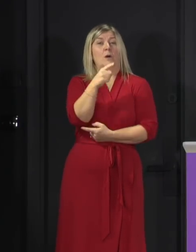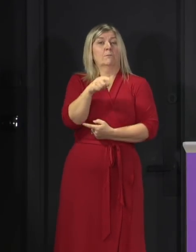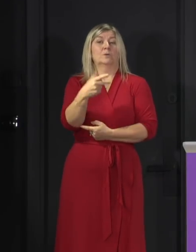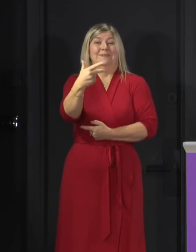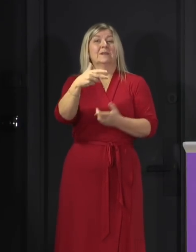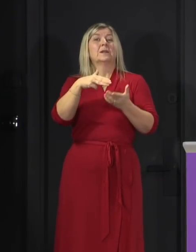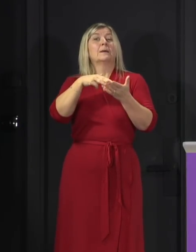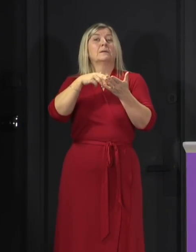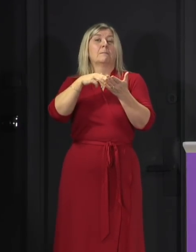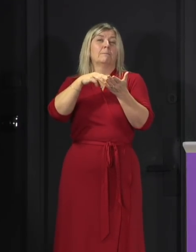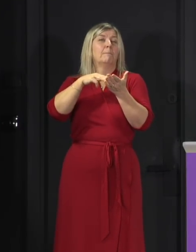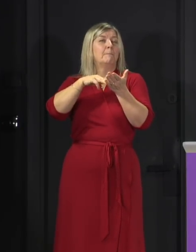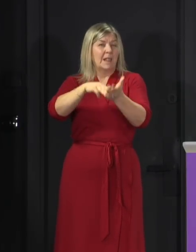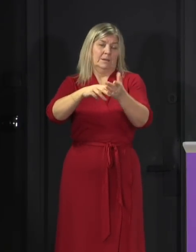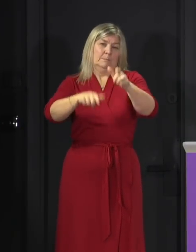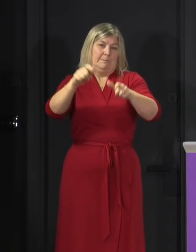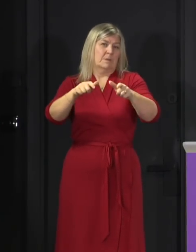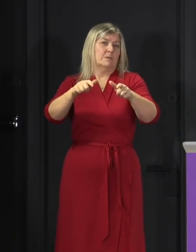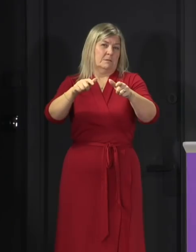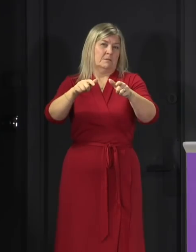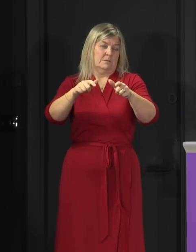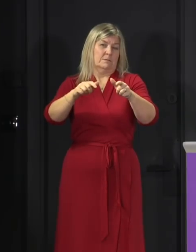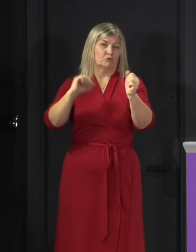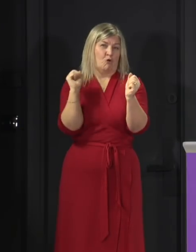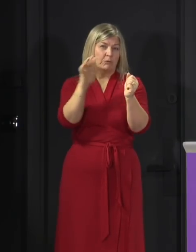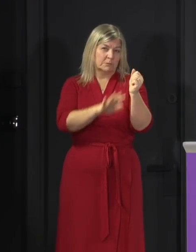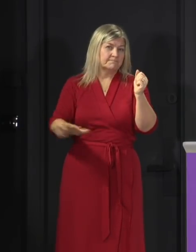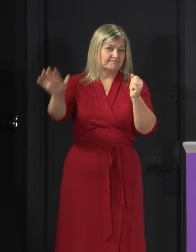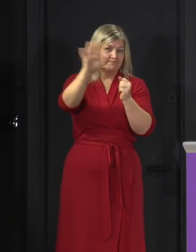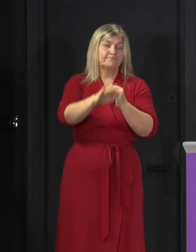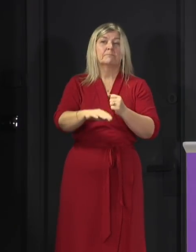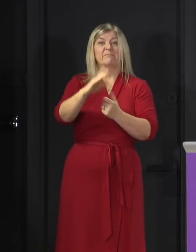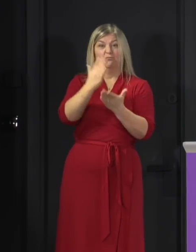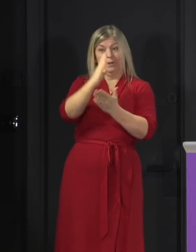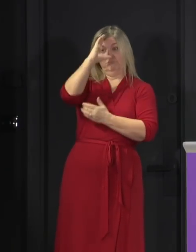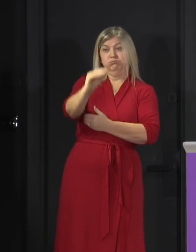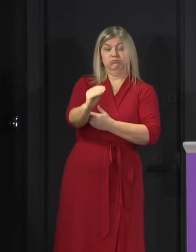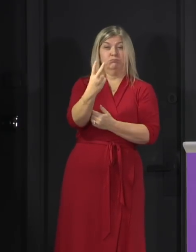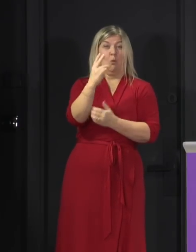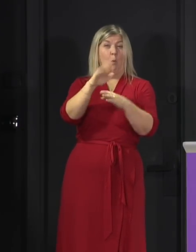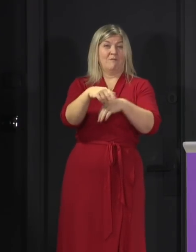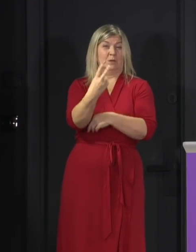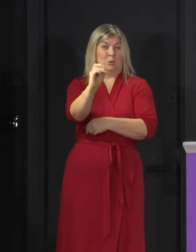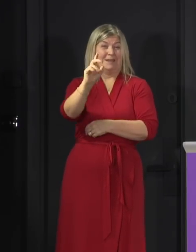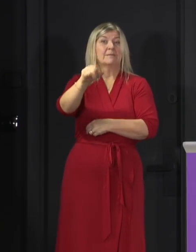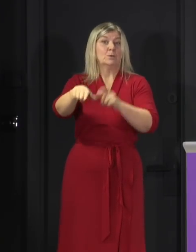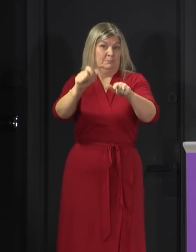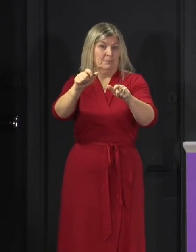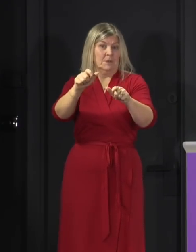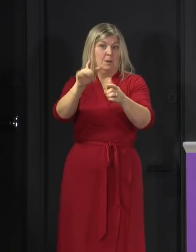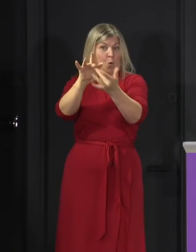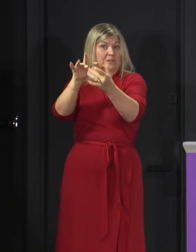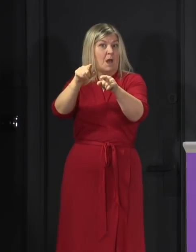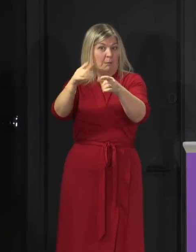people across the country, and it has notified more than 20,000 people of the need to self-isolate. And of course, that will include people who would